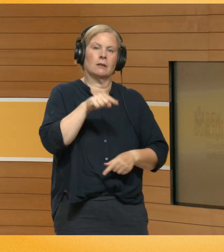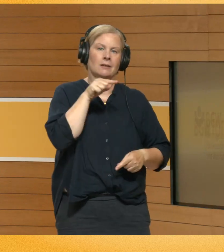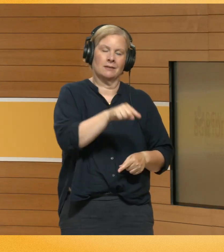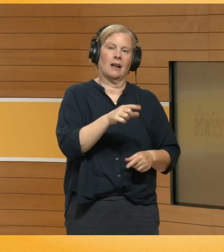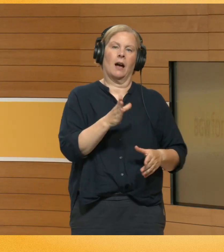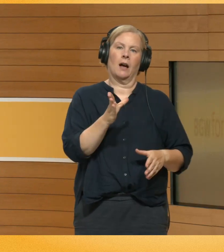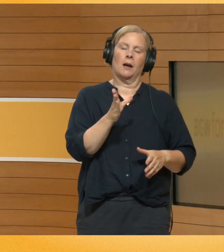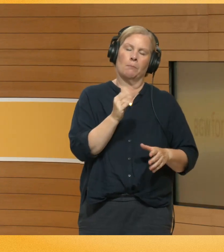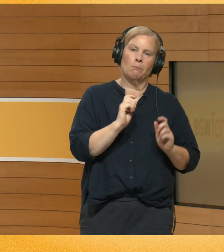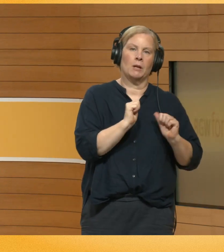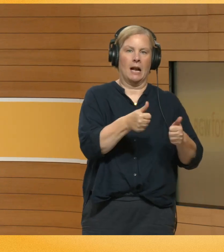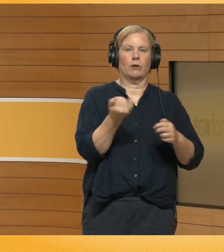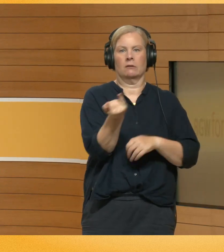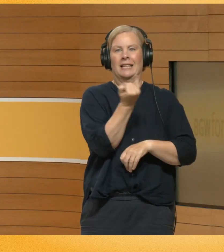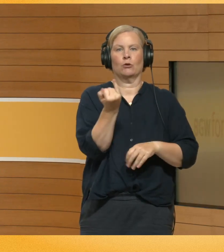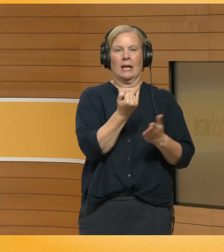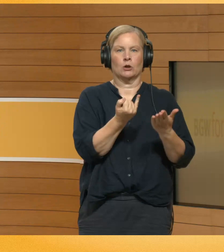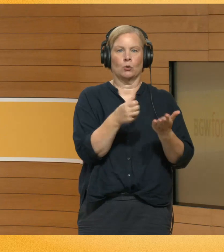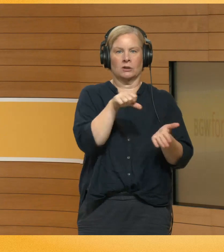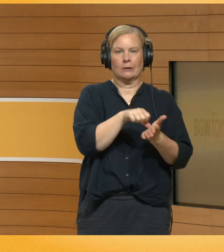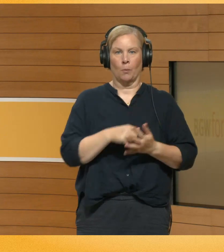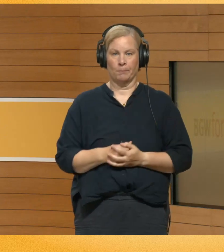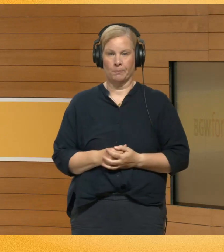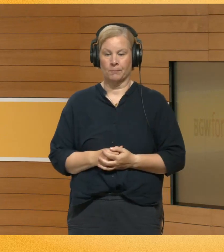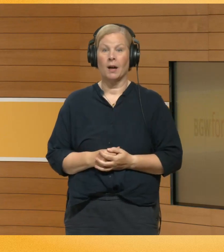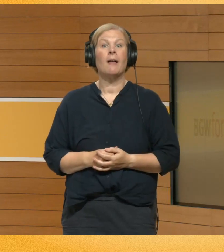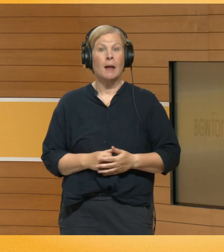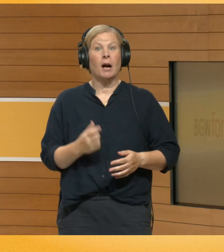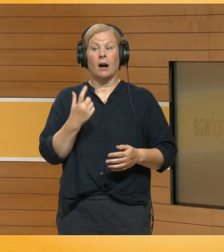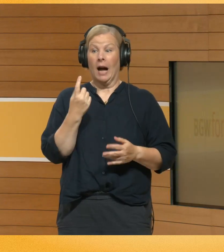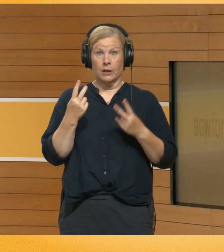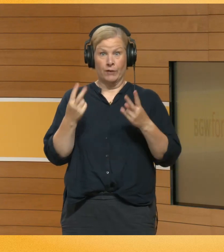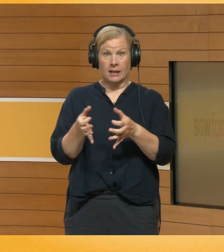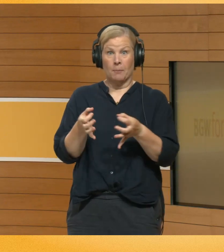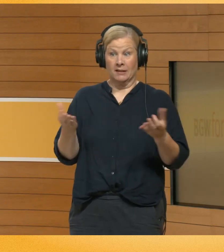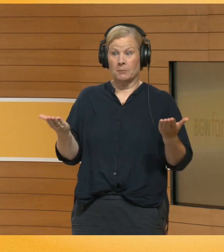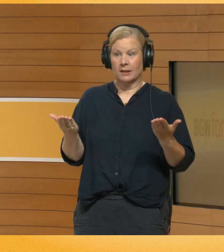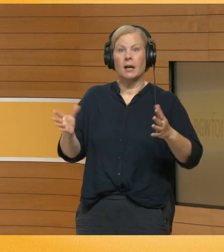or the incentive package for healthcare workers, where Ghana had